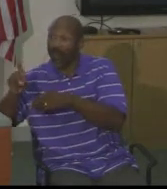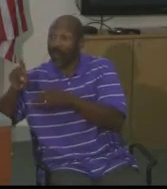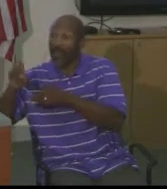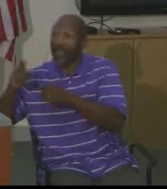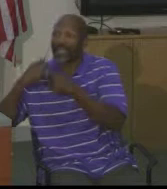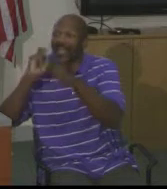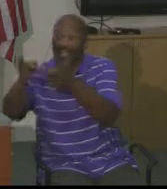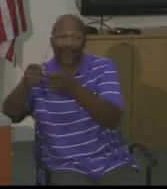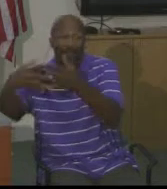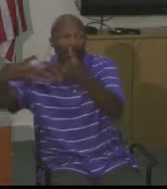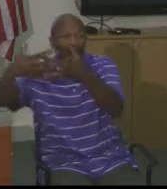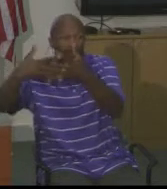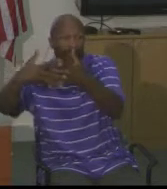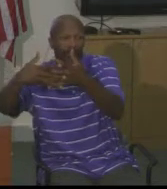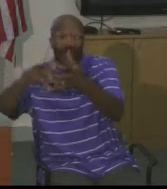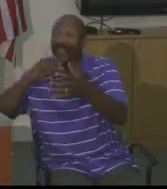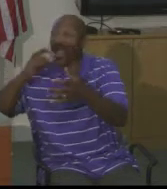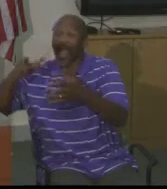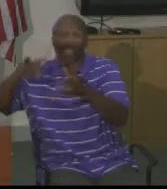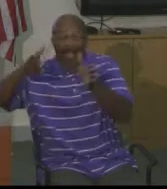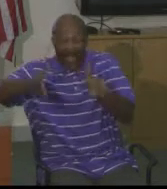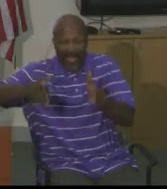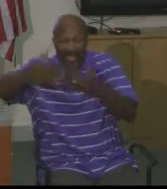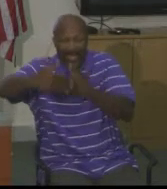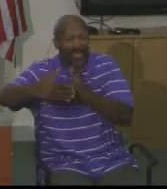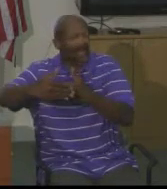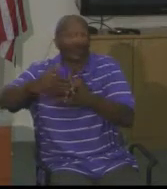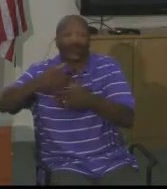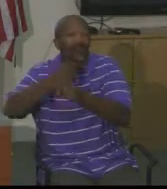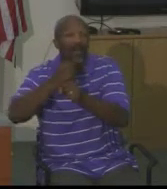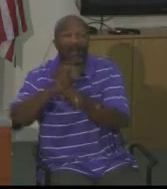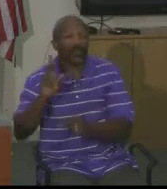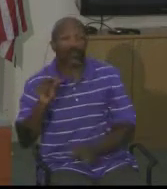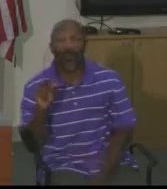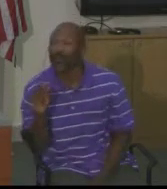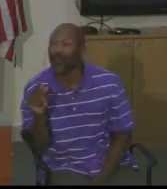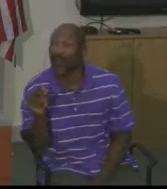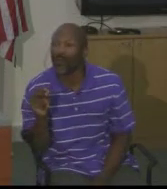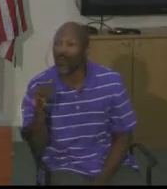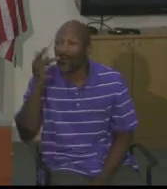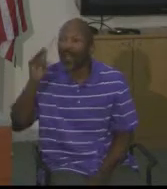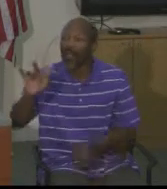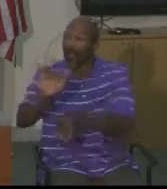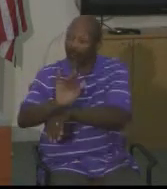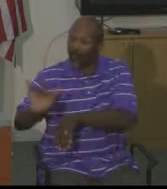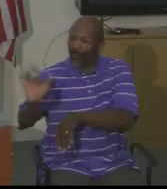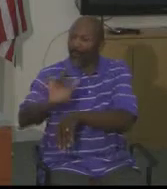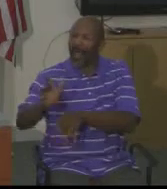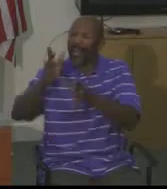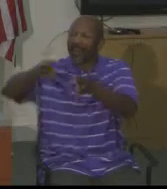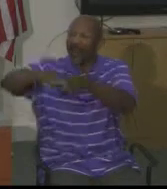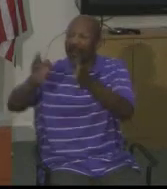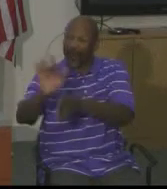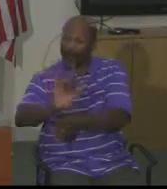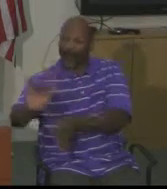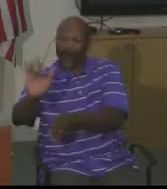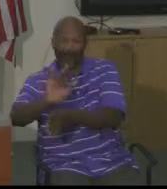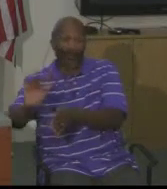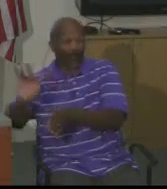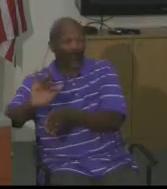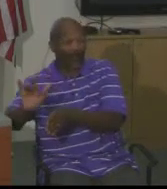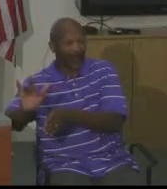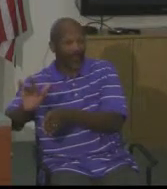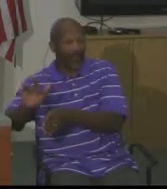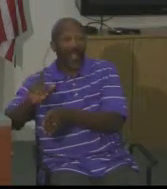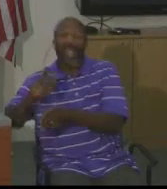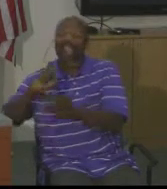panel, not the cabinet, or not the case manufacturer. The case manufacturer just left a square opening. They might give you